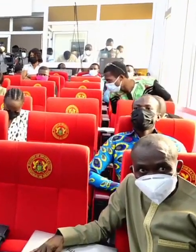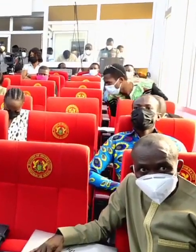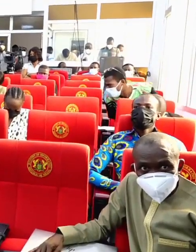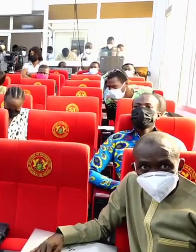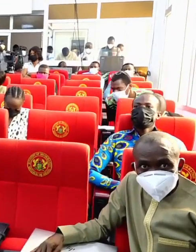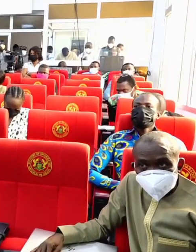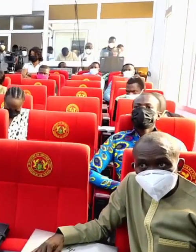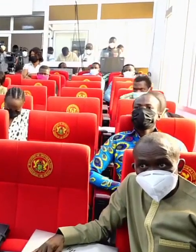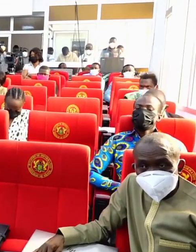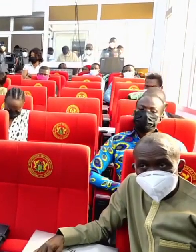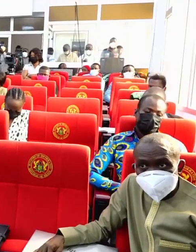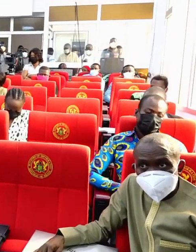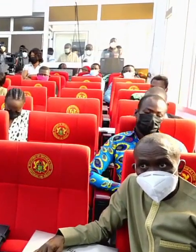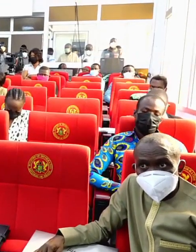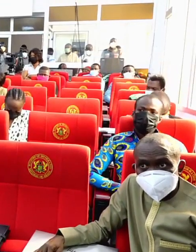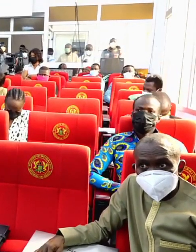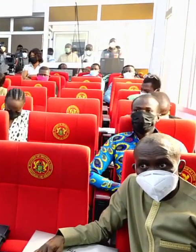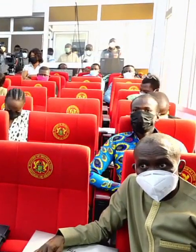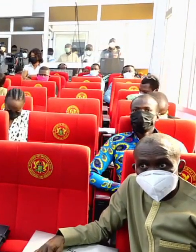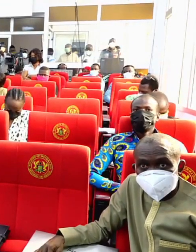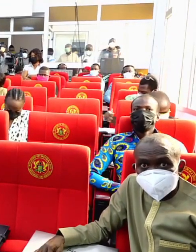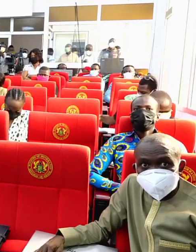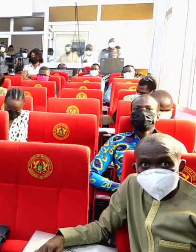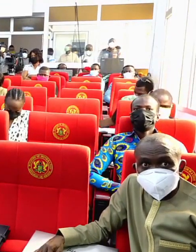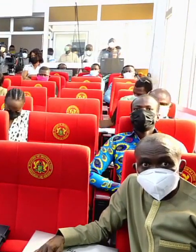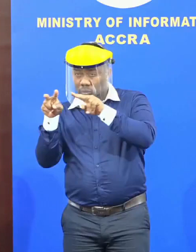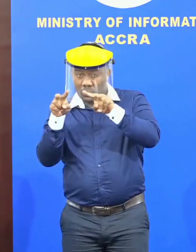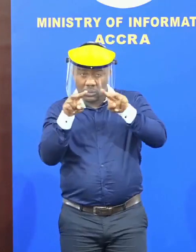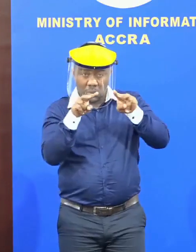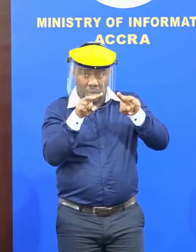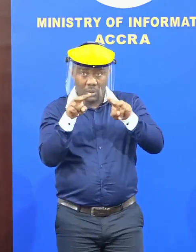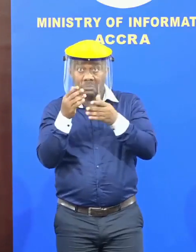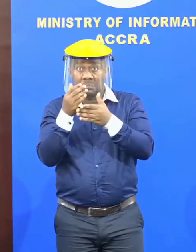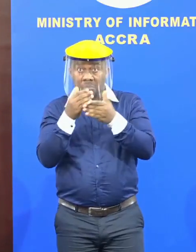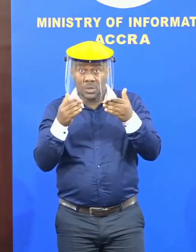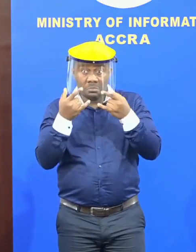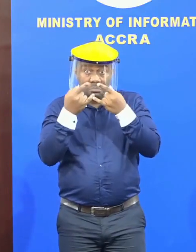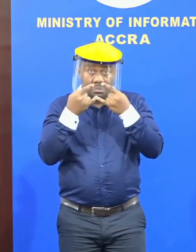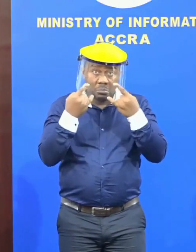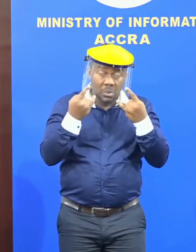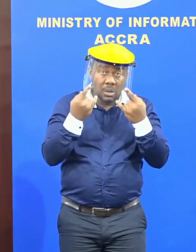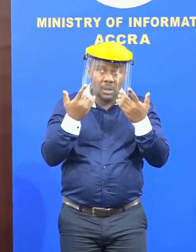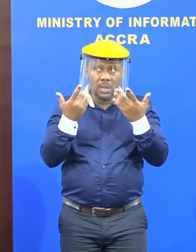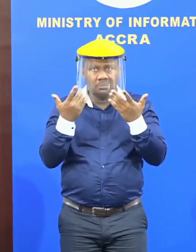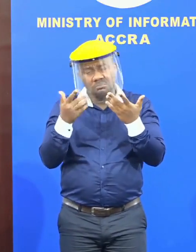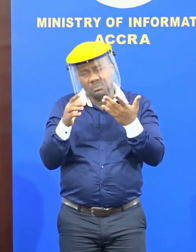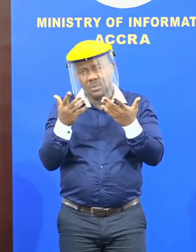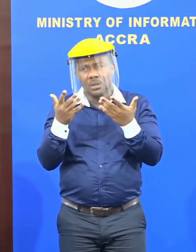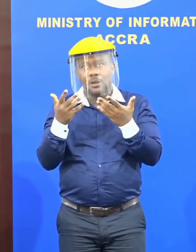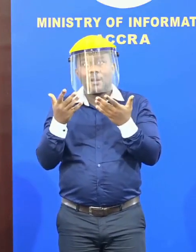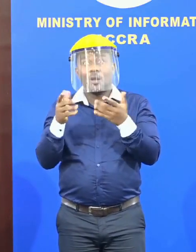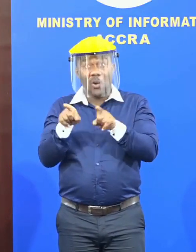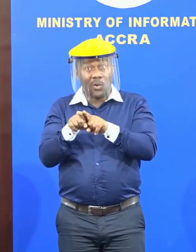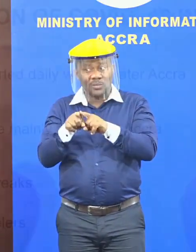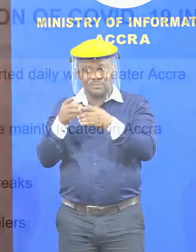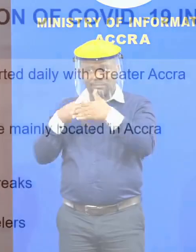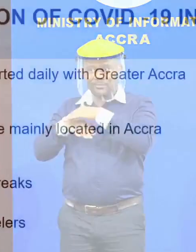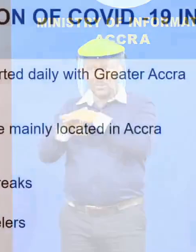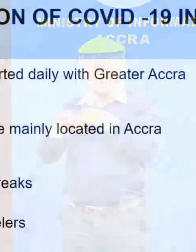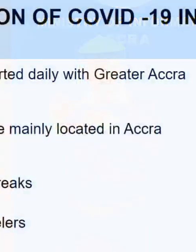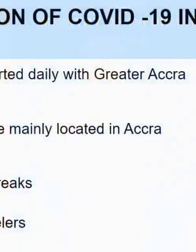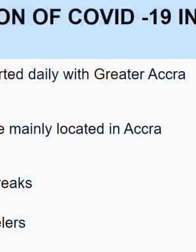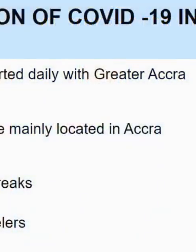done a couple of surveys on the adherence to the protocol, including some churches that we visited. We'll share the